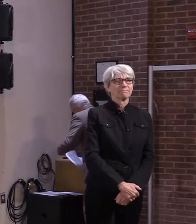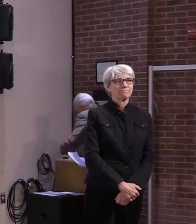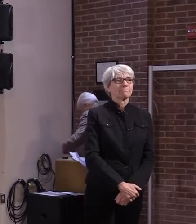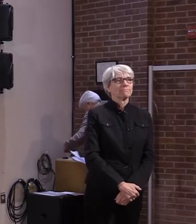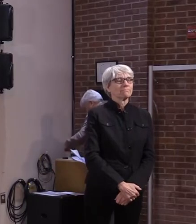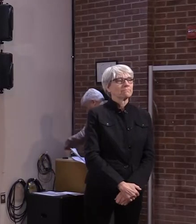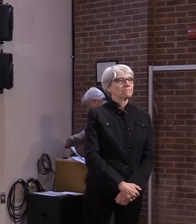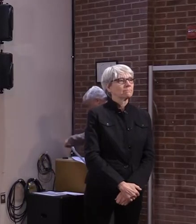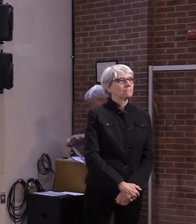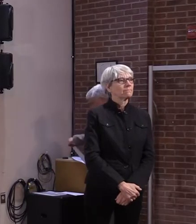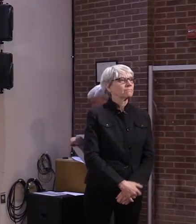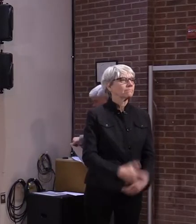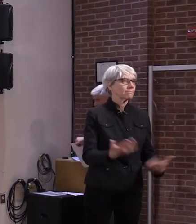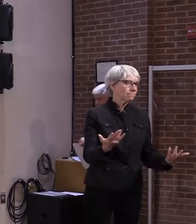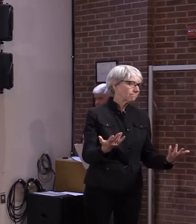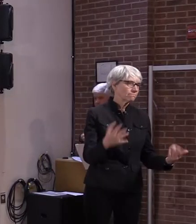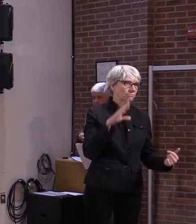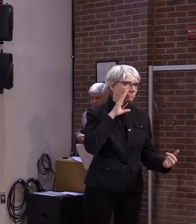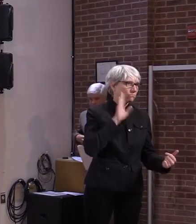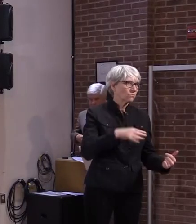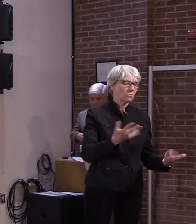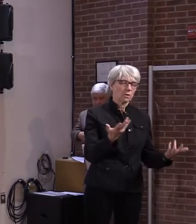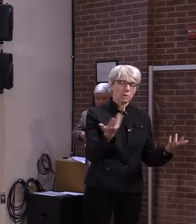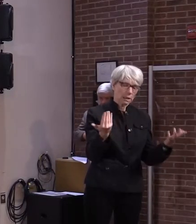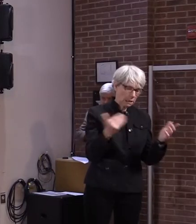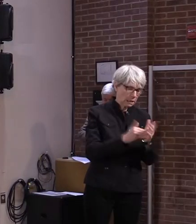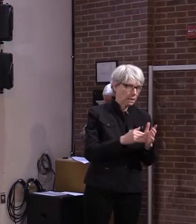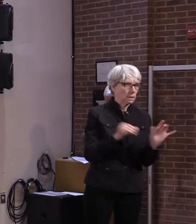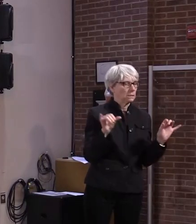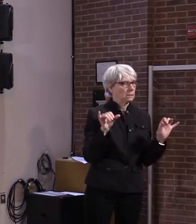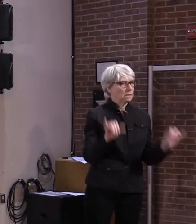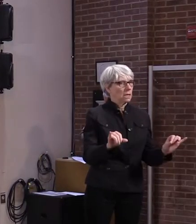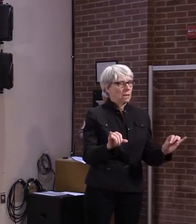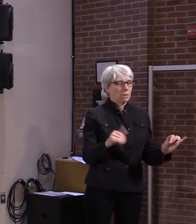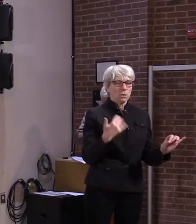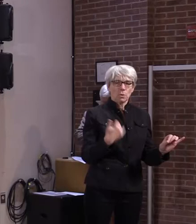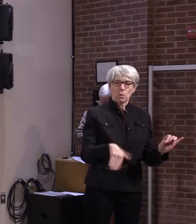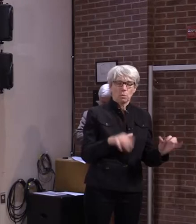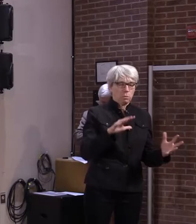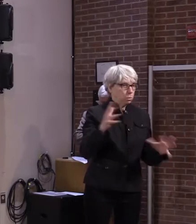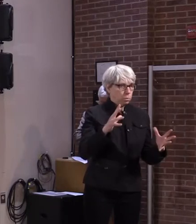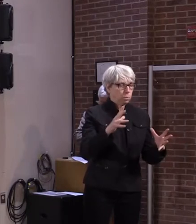As you've seen, we're once again at a time in this pandemic that is difficult to predict.